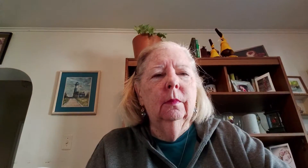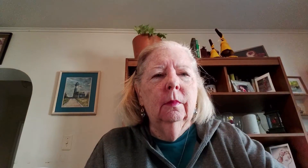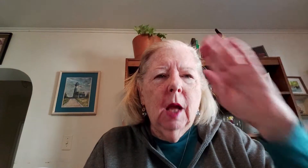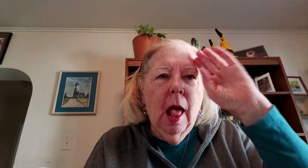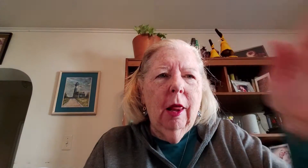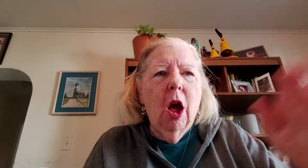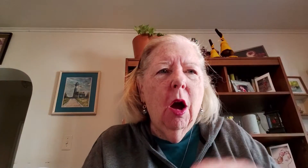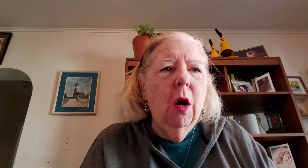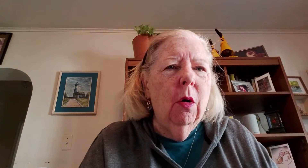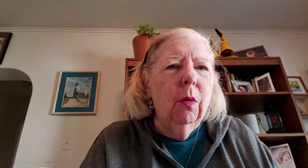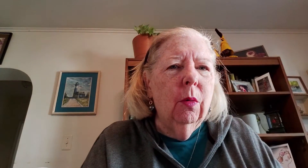Hello.